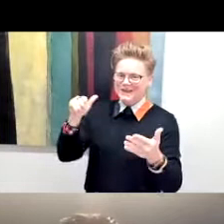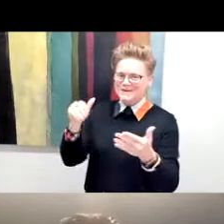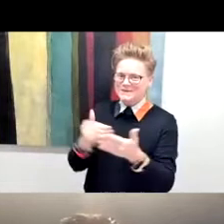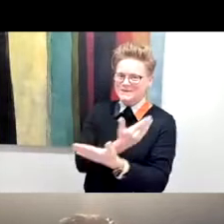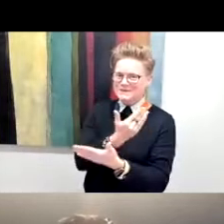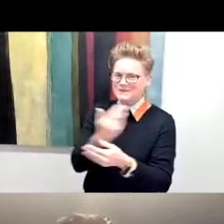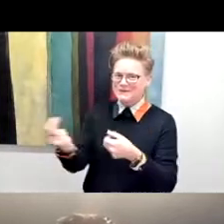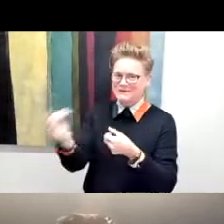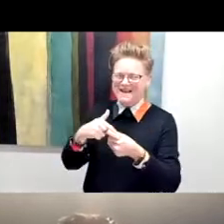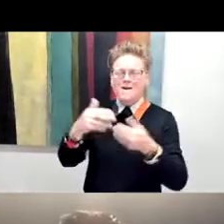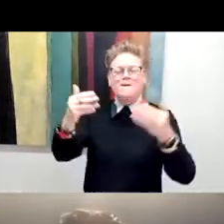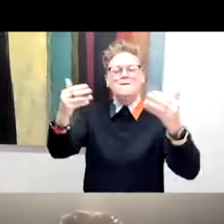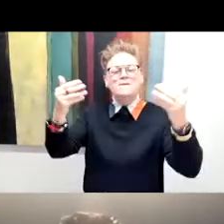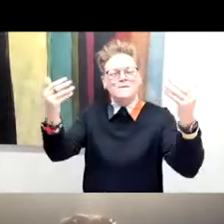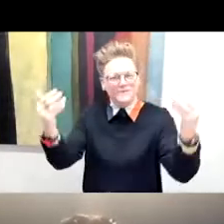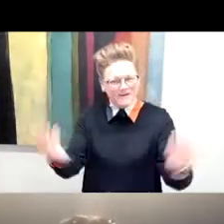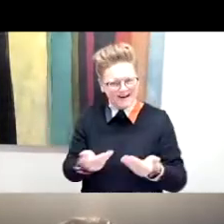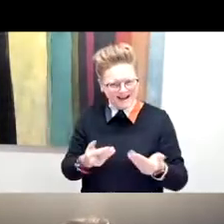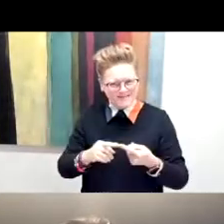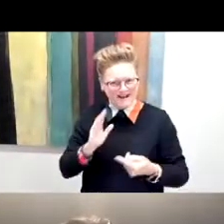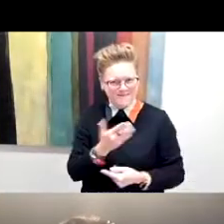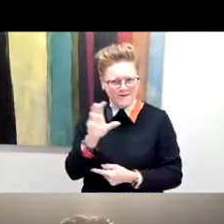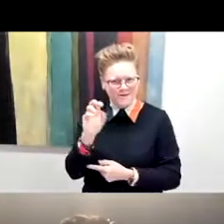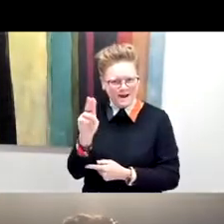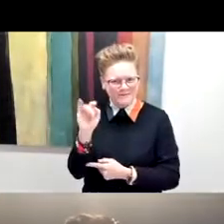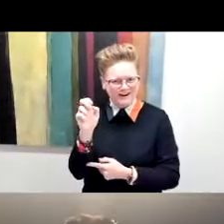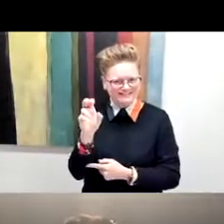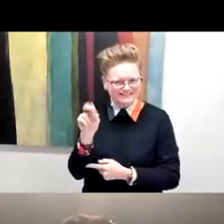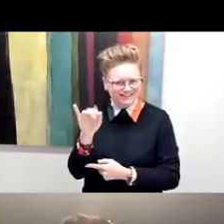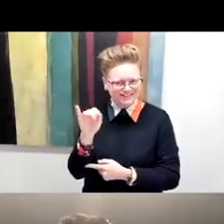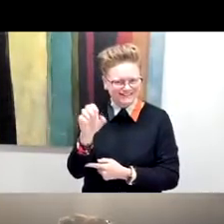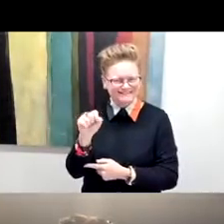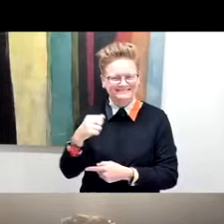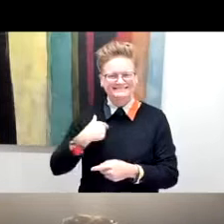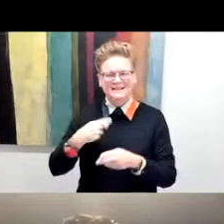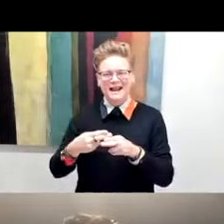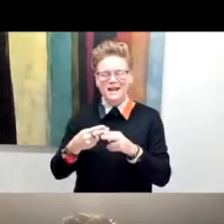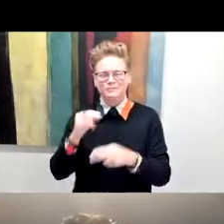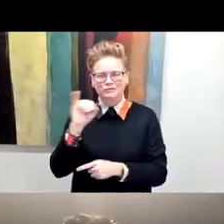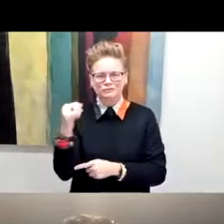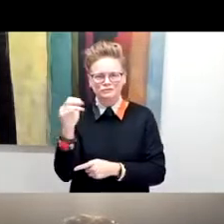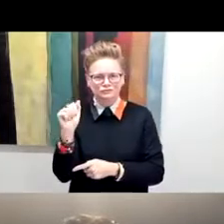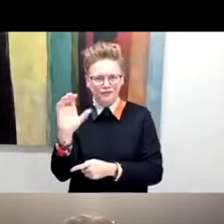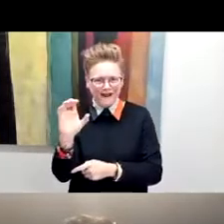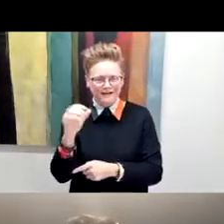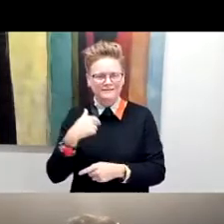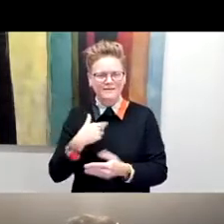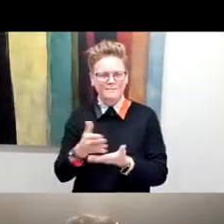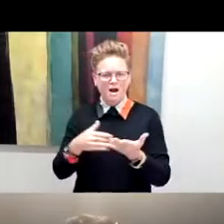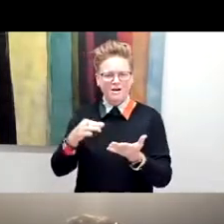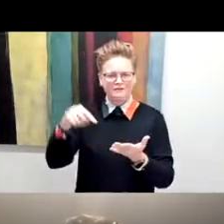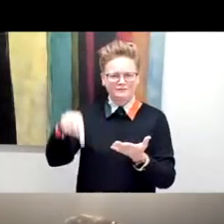And for those of you who are new, welcome. Welcome to our webinar series. My name is